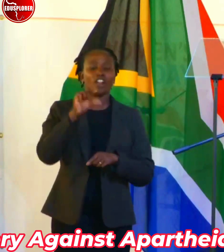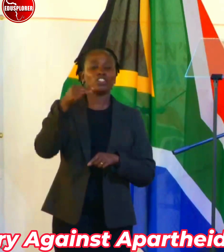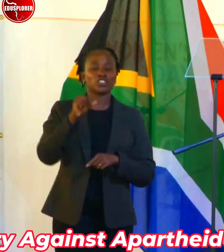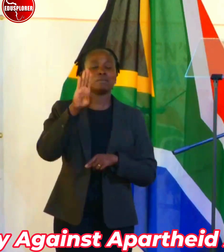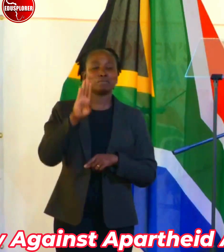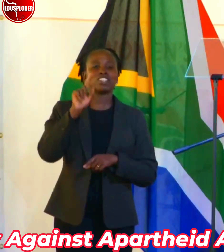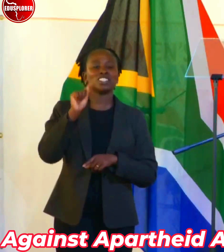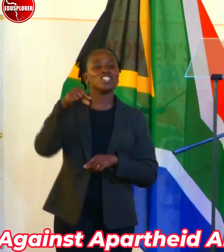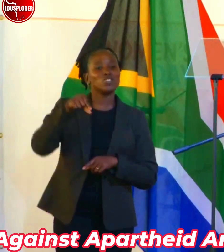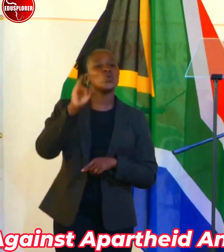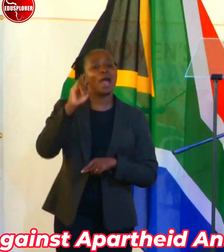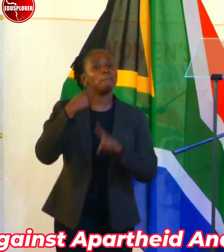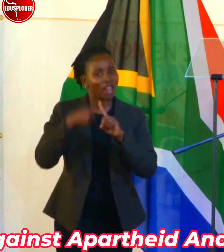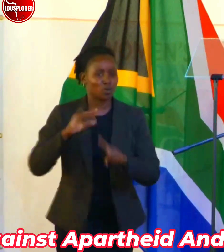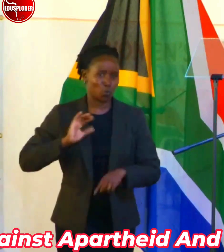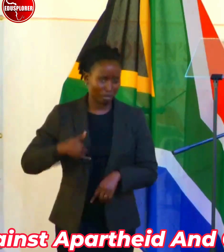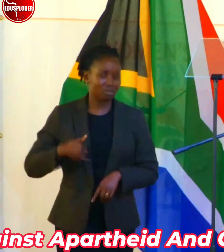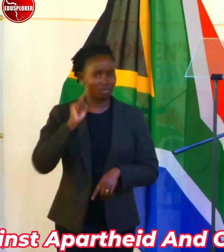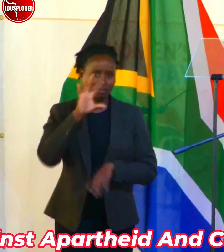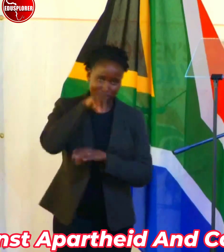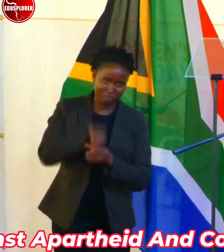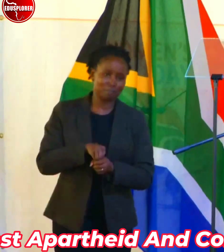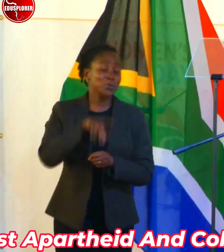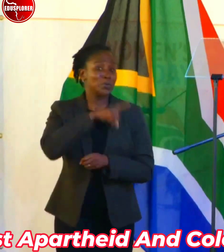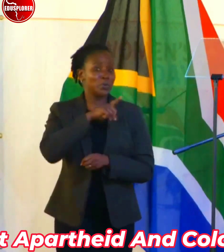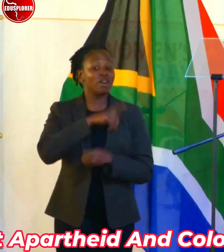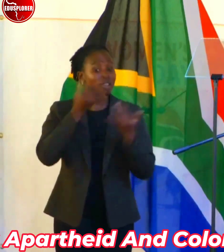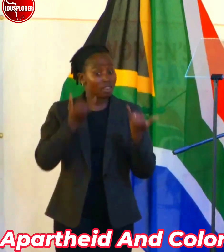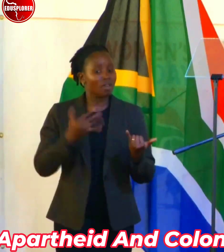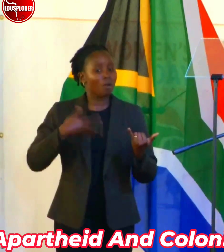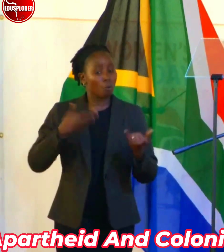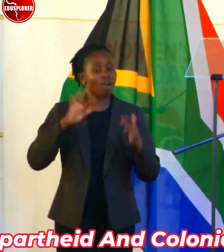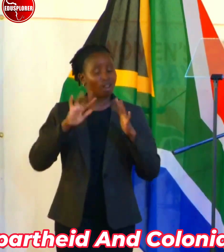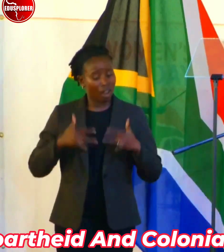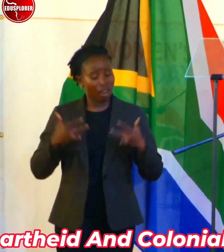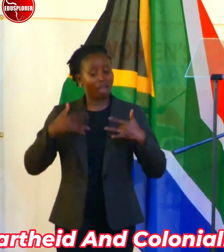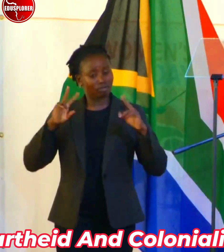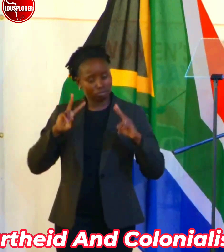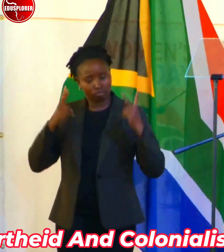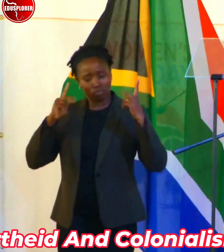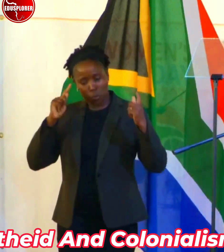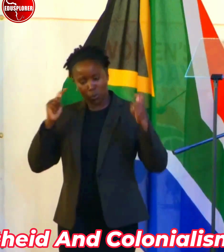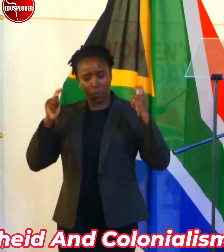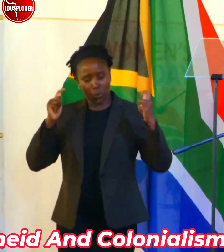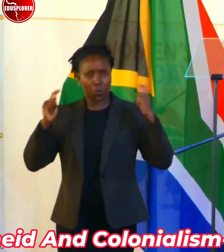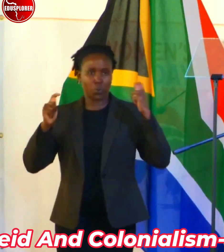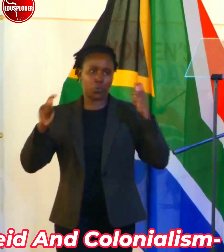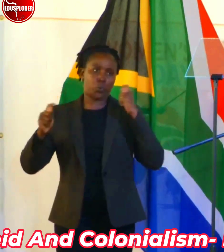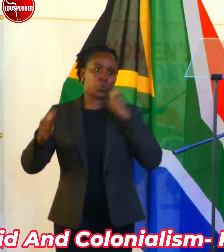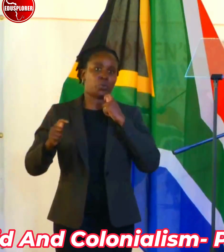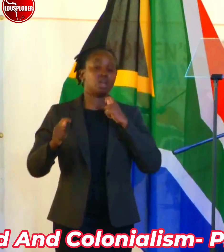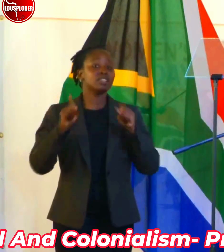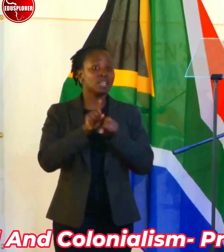LGBTQI plus women. We are making a difference in the lives of women who are involved